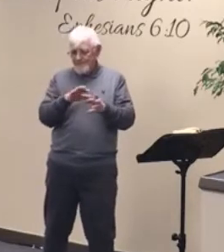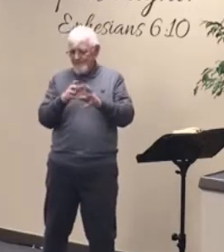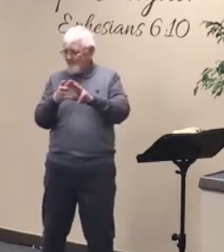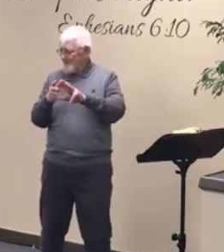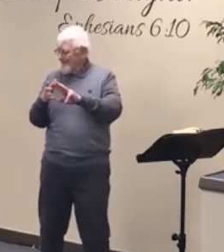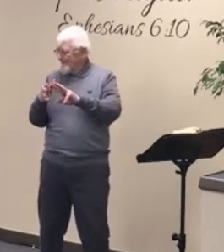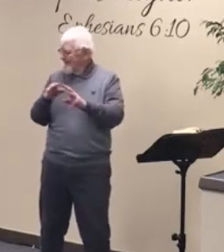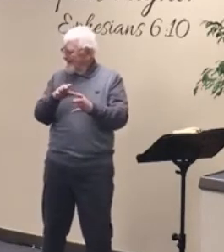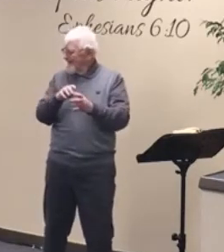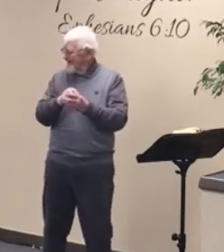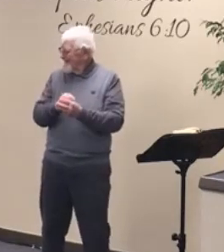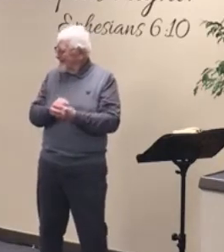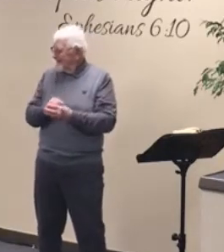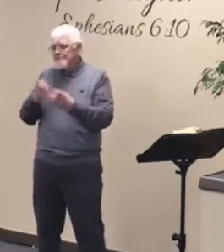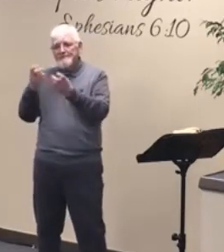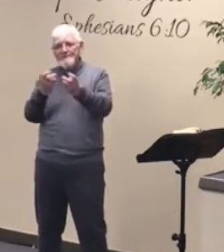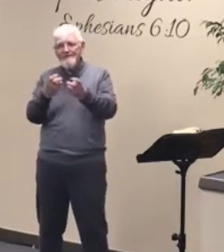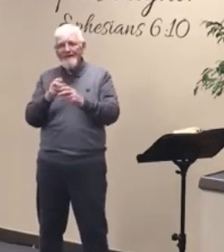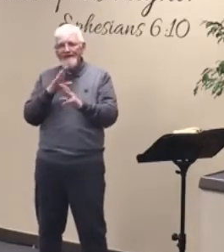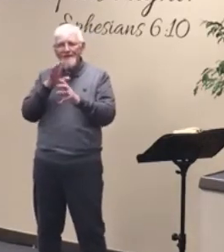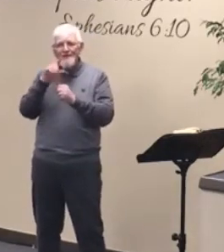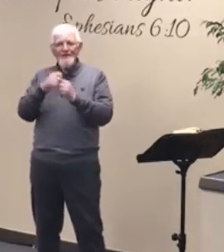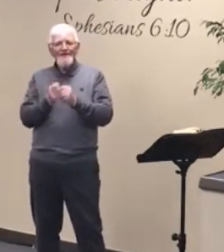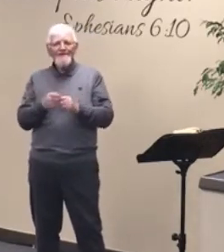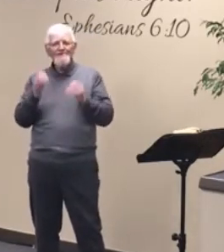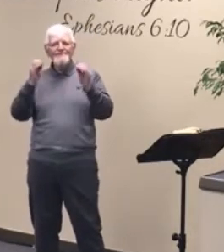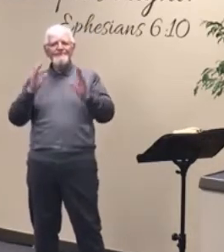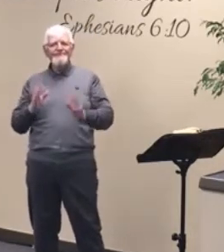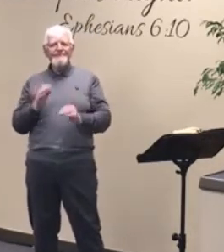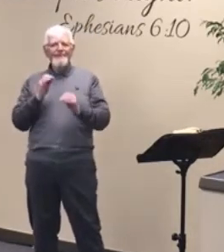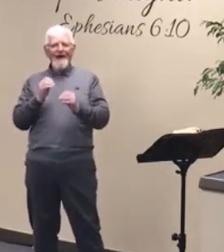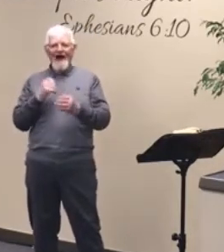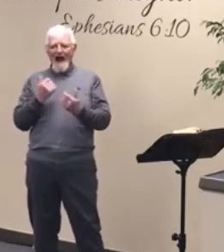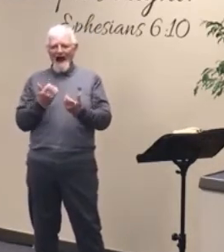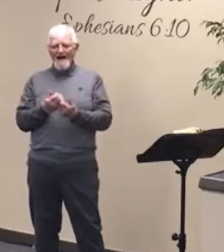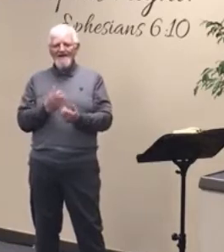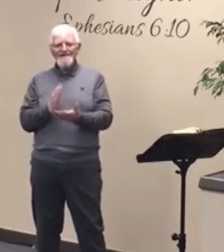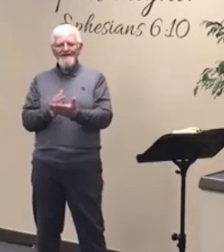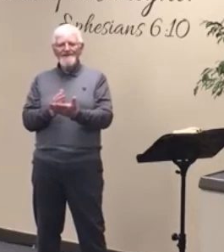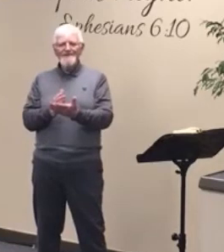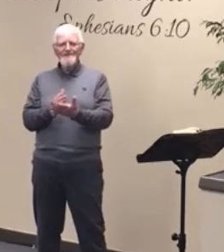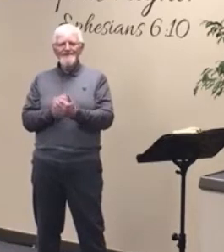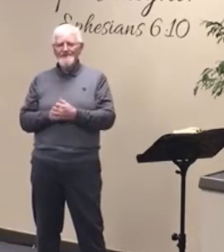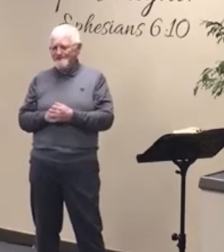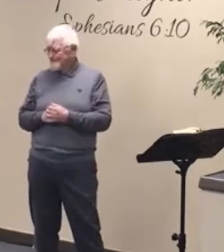and I could. Then an instructor showed me how to stop, so I didn't kill anybody.